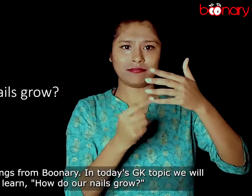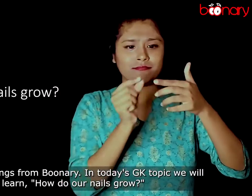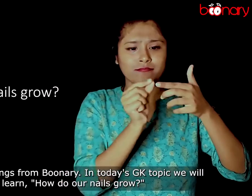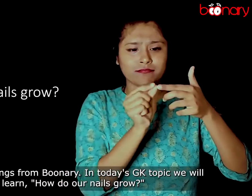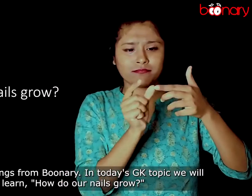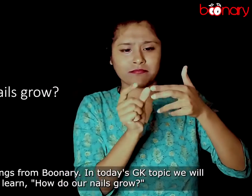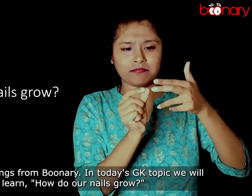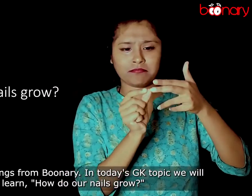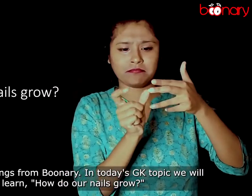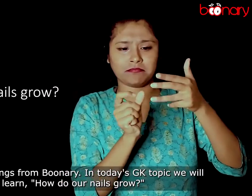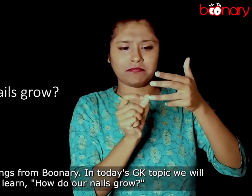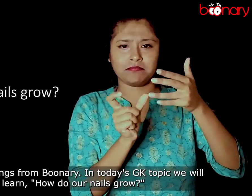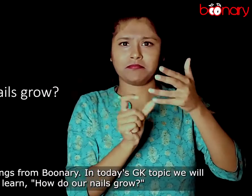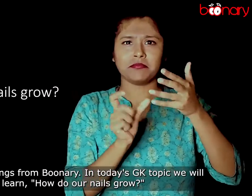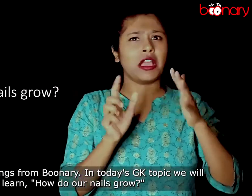nails grow?